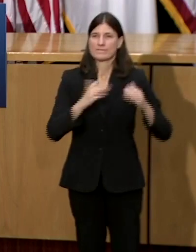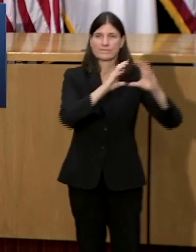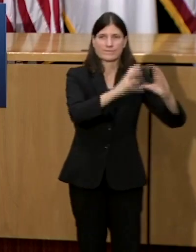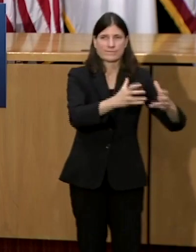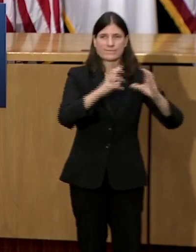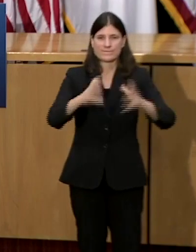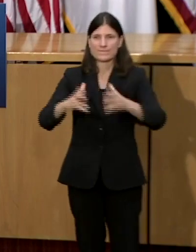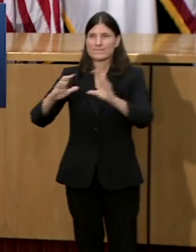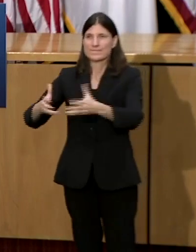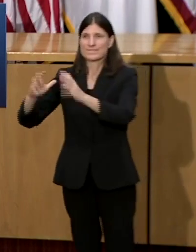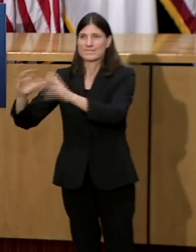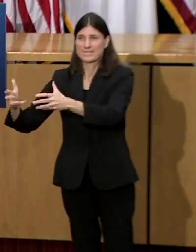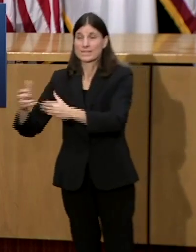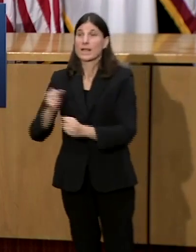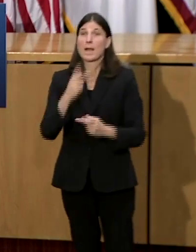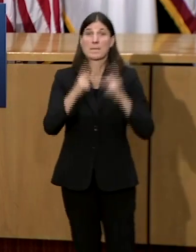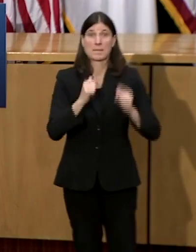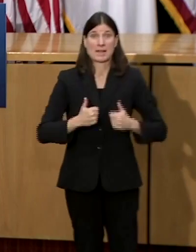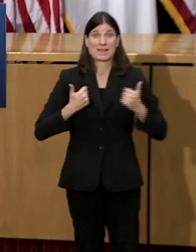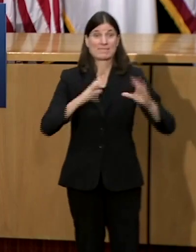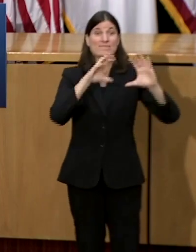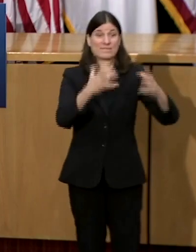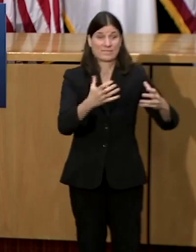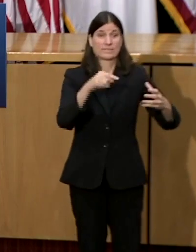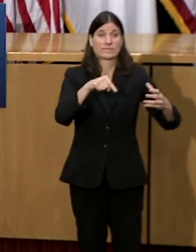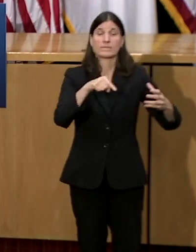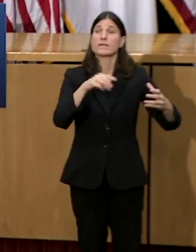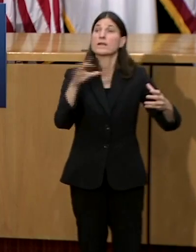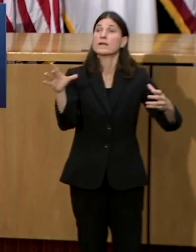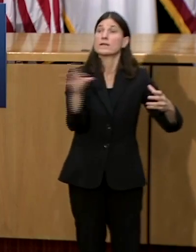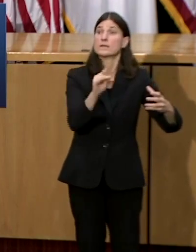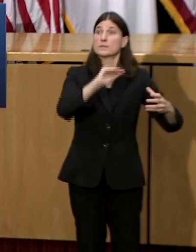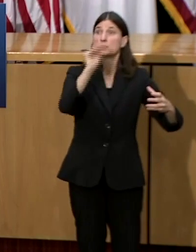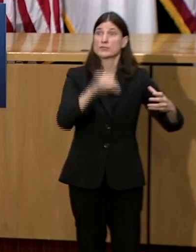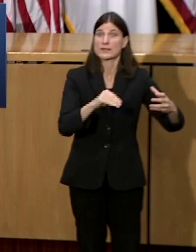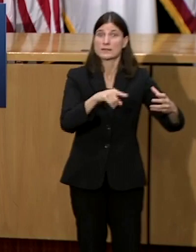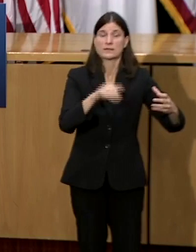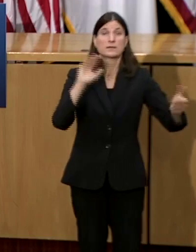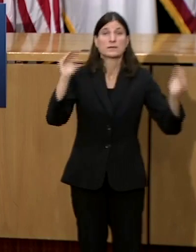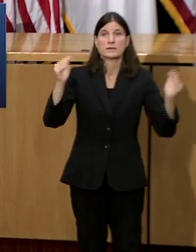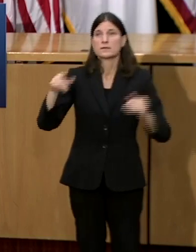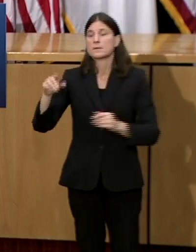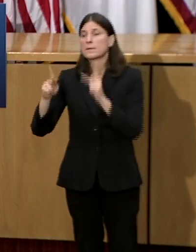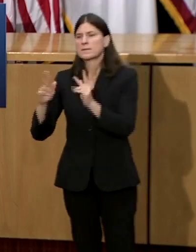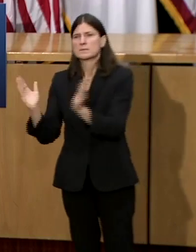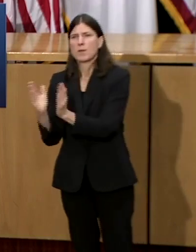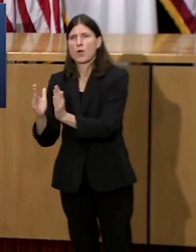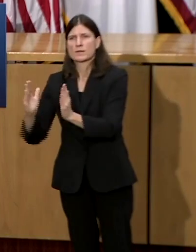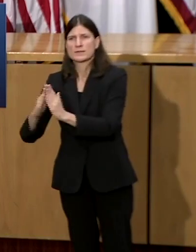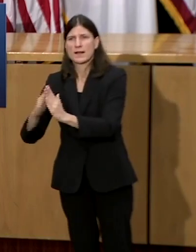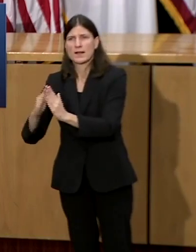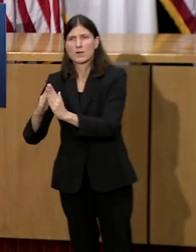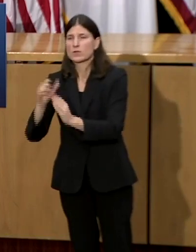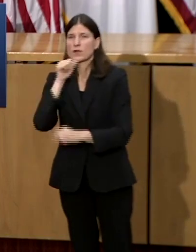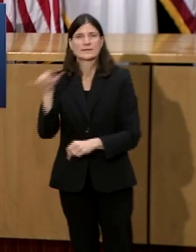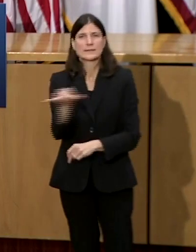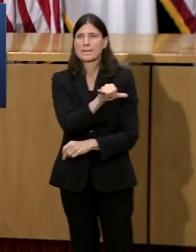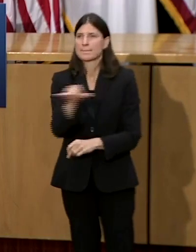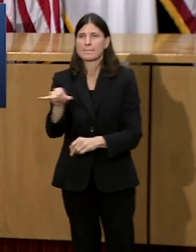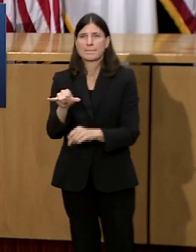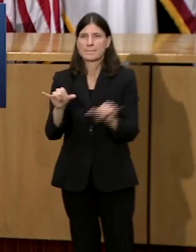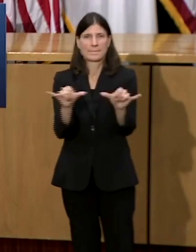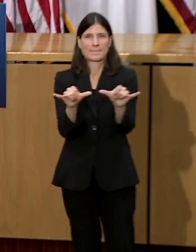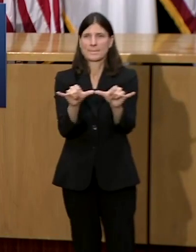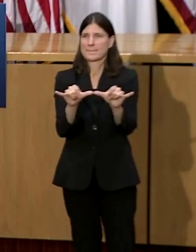determining a municipality's color designation. Under the revised methodology, the municipal